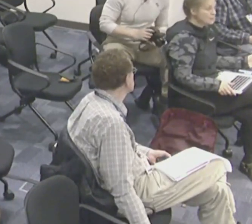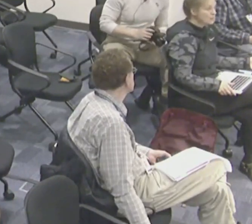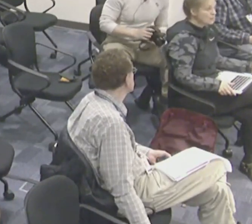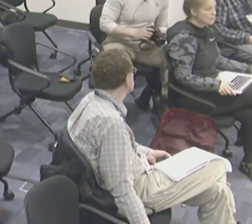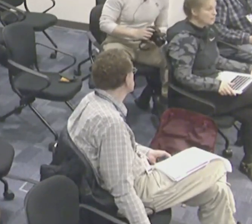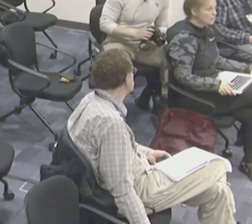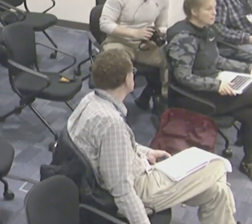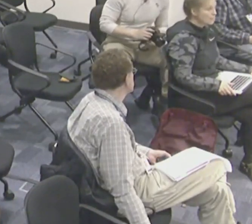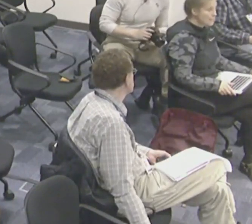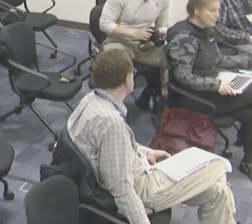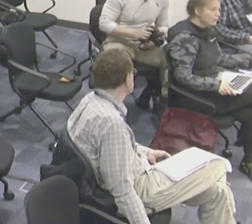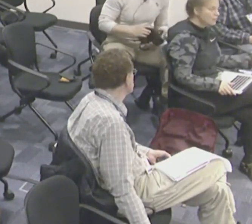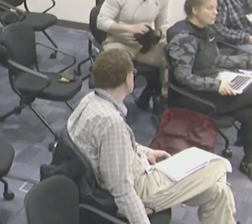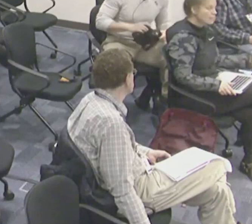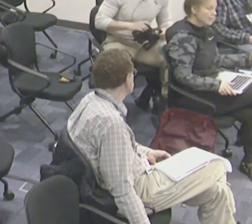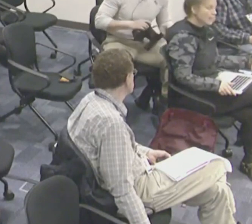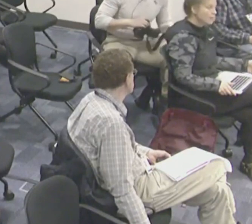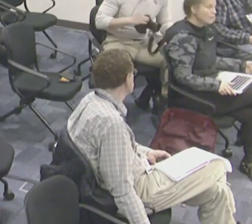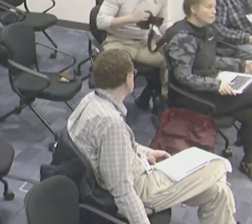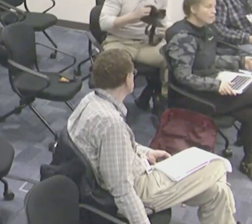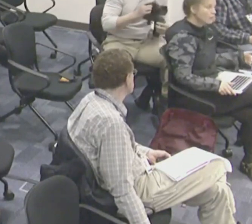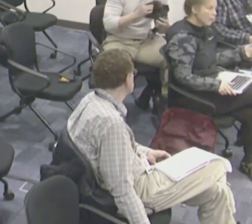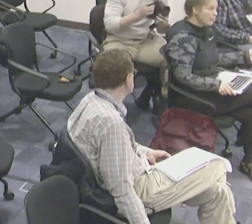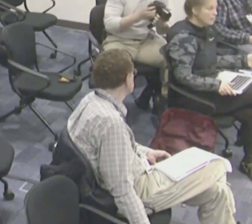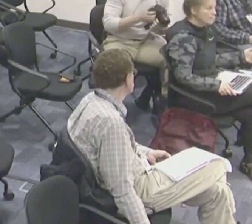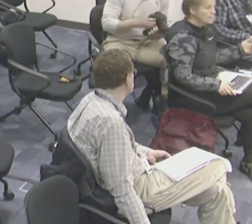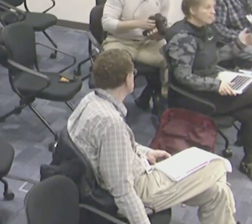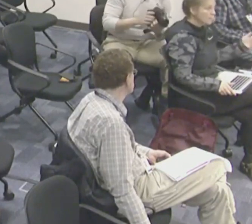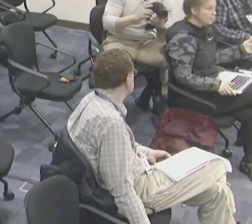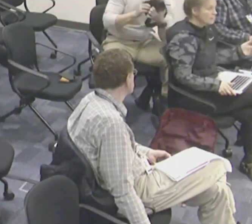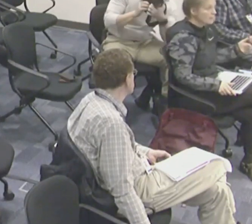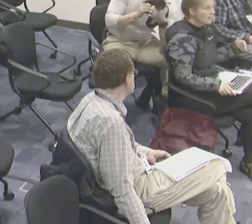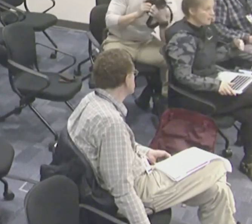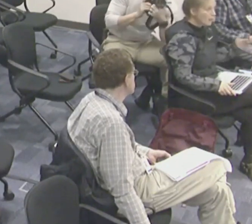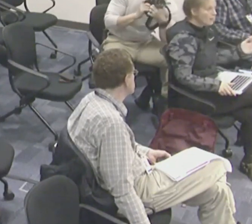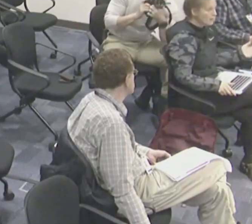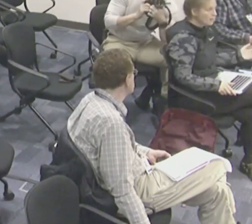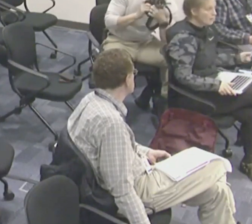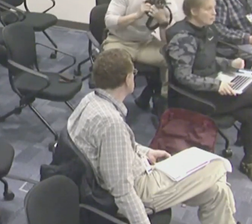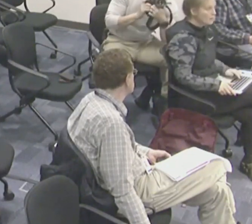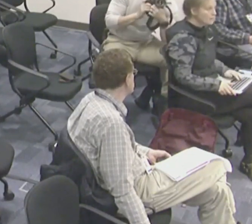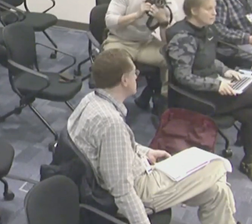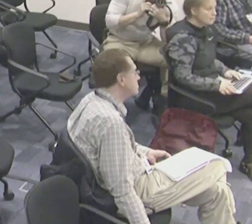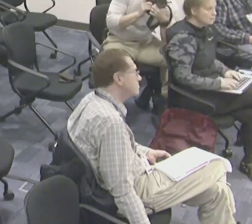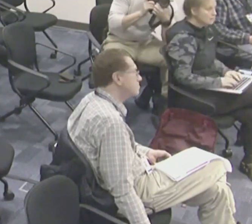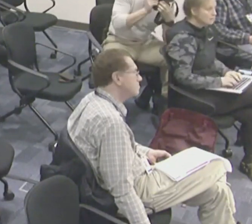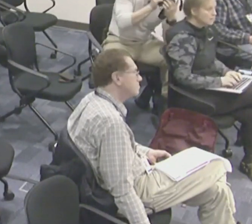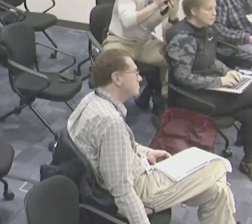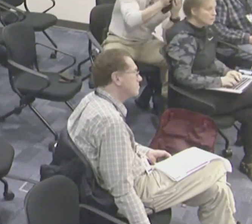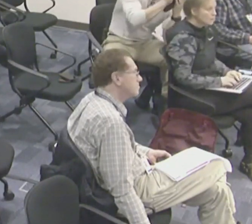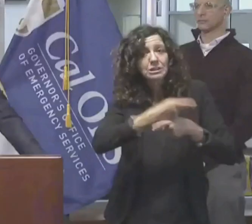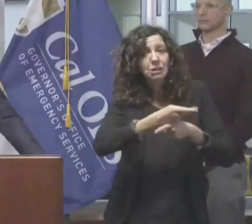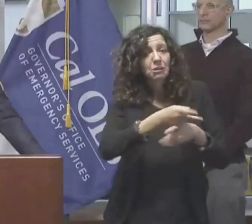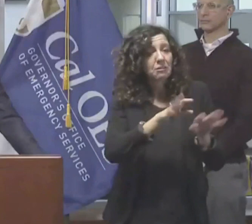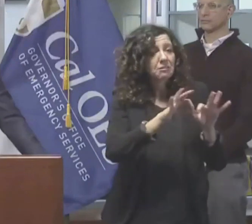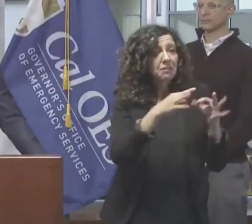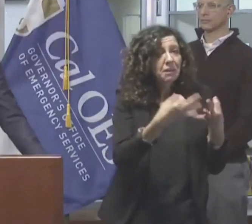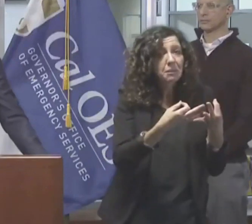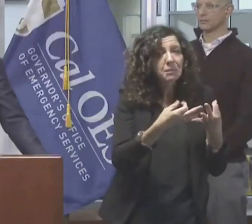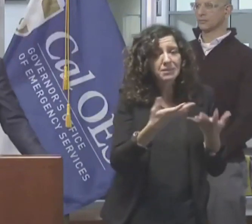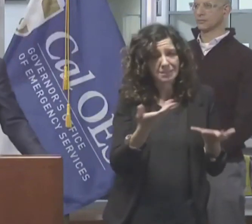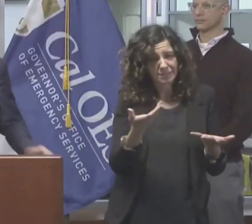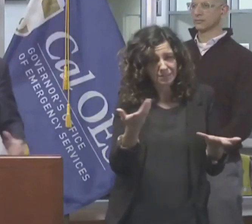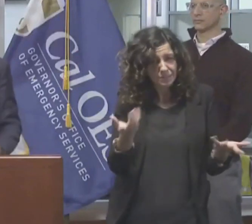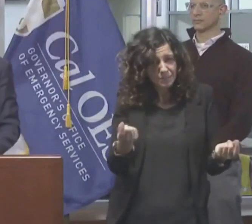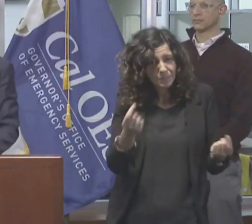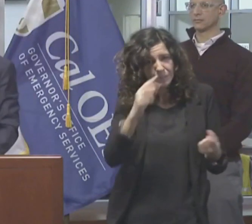many, especially in the immigrant community, take care of grandparents, parents, and other ailing loved ones? The guidance is crystal